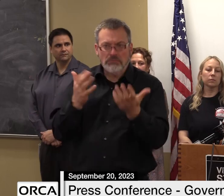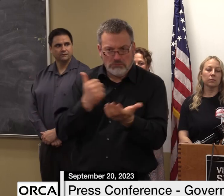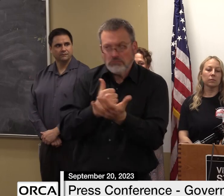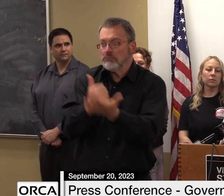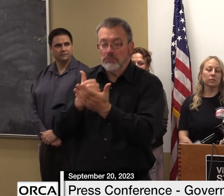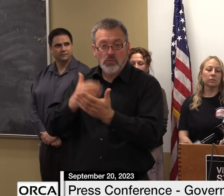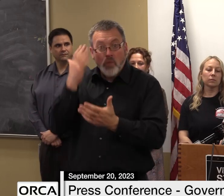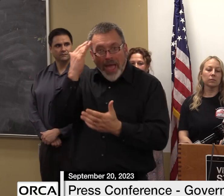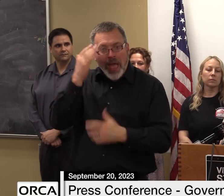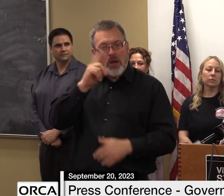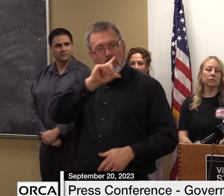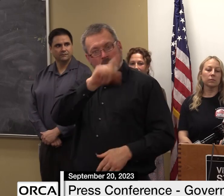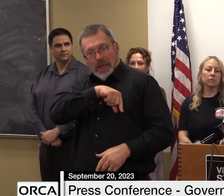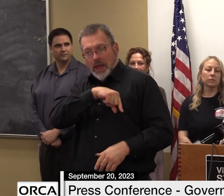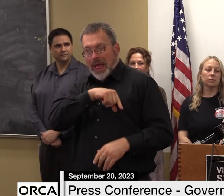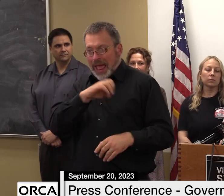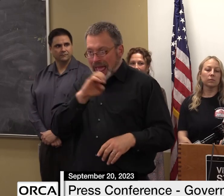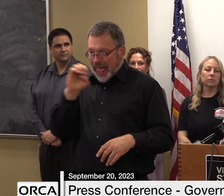Vermonters